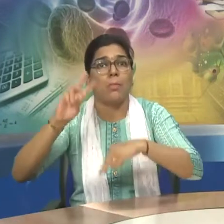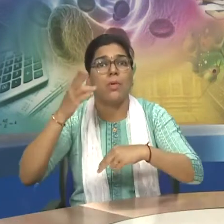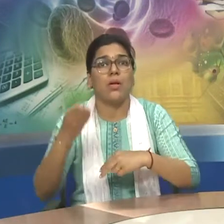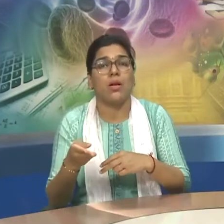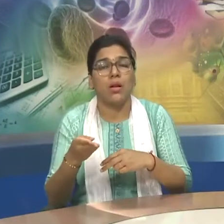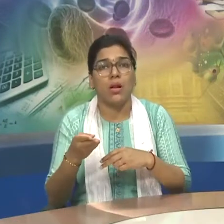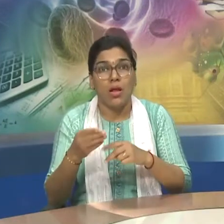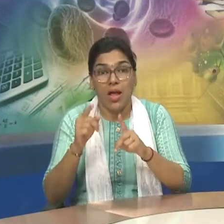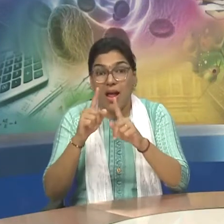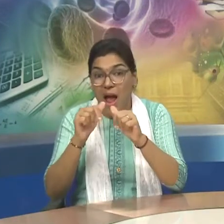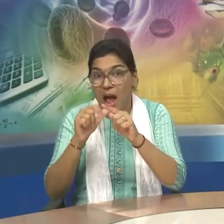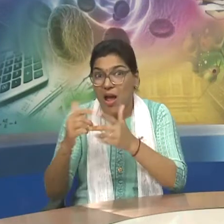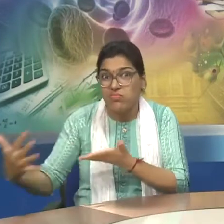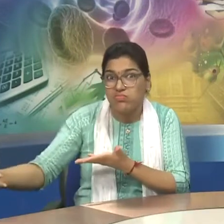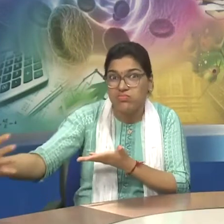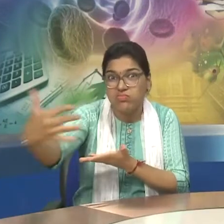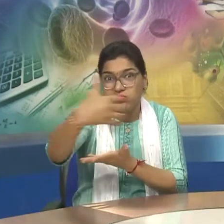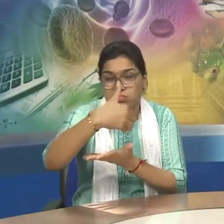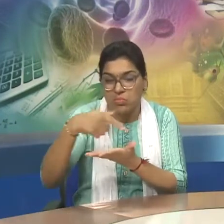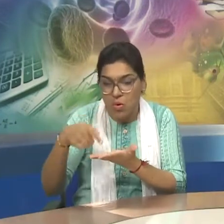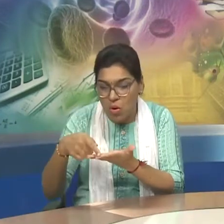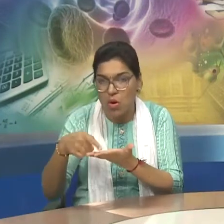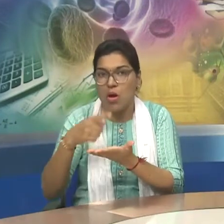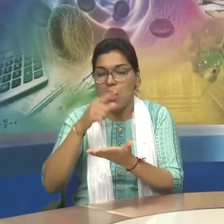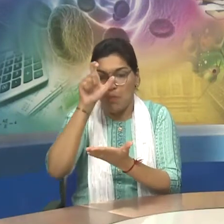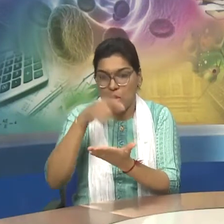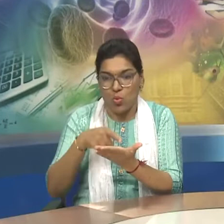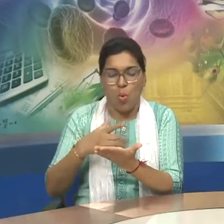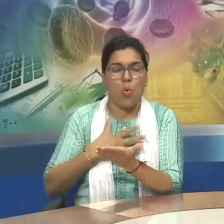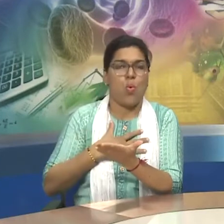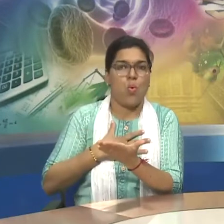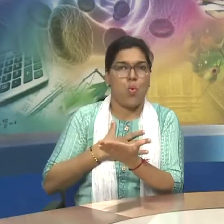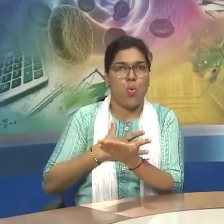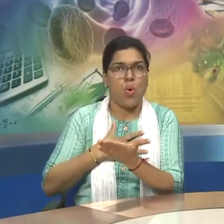in hazardous industries.